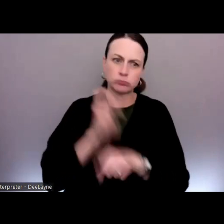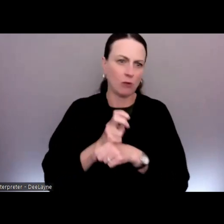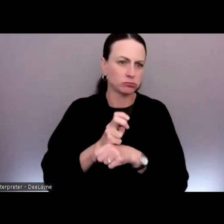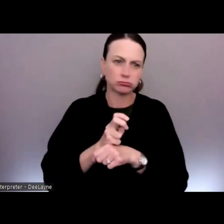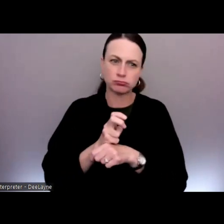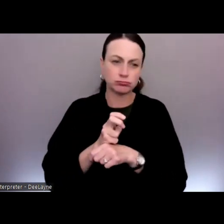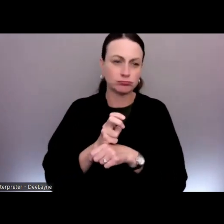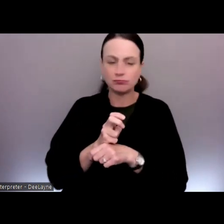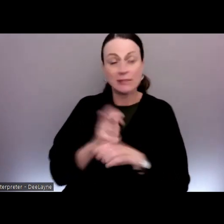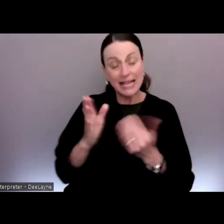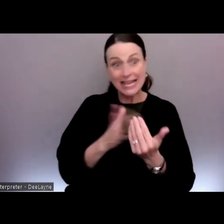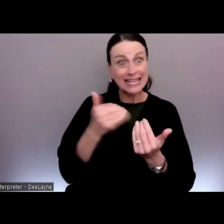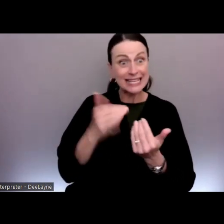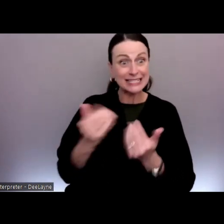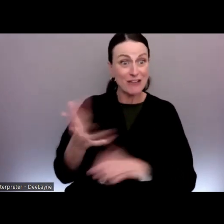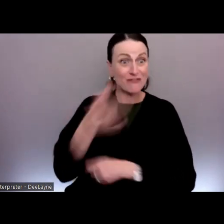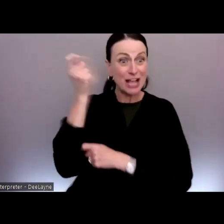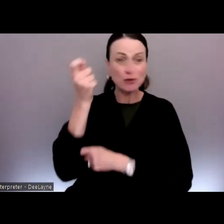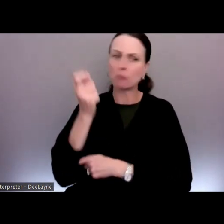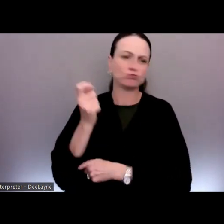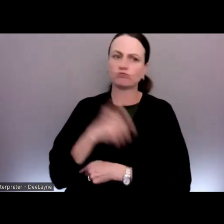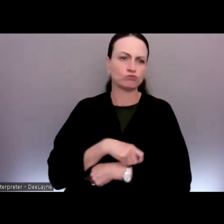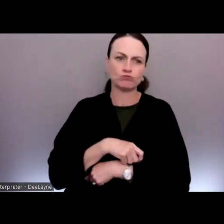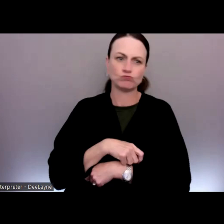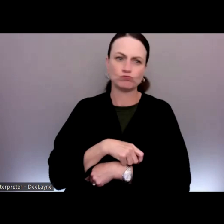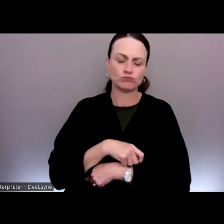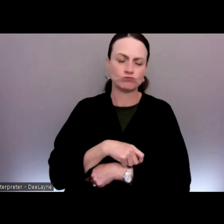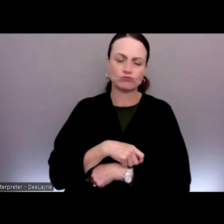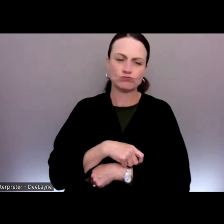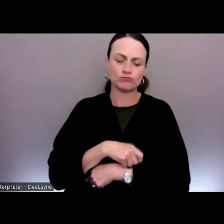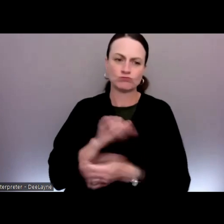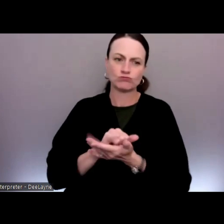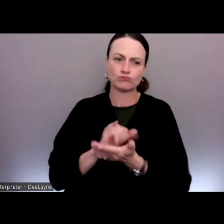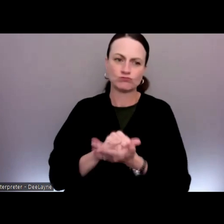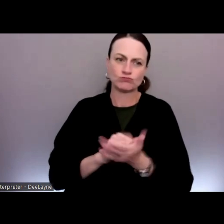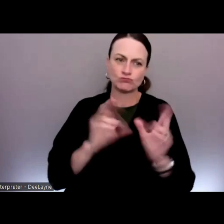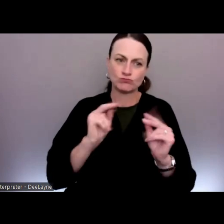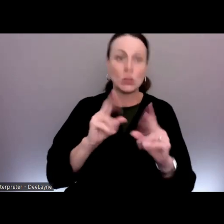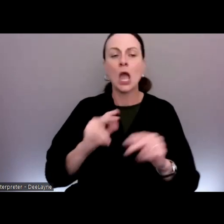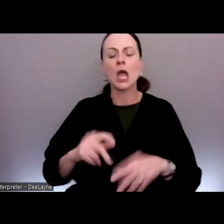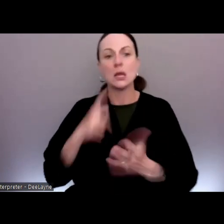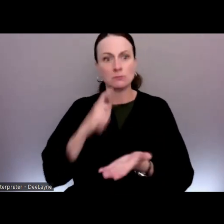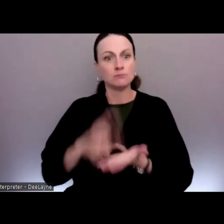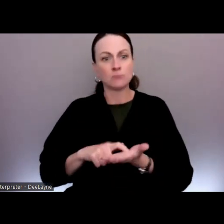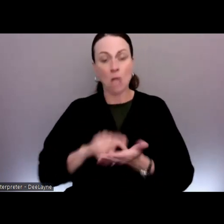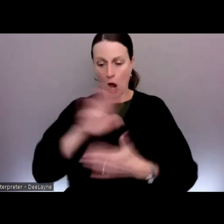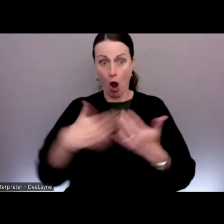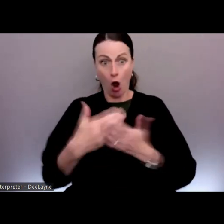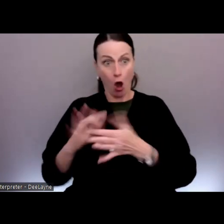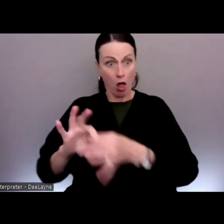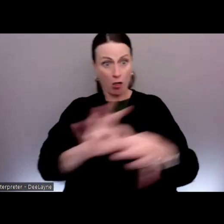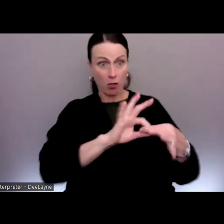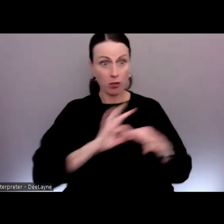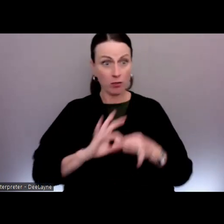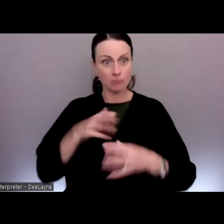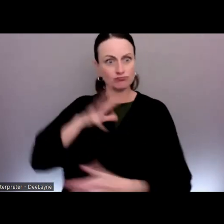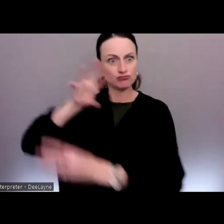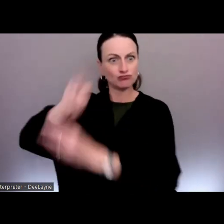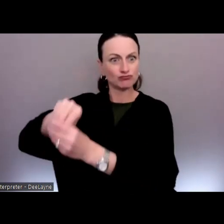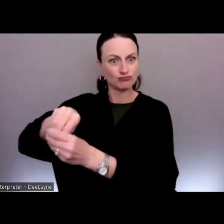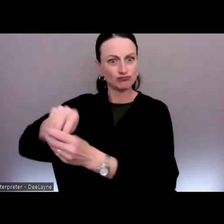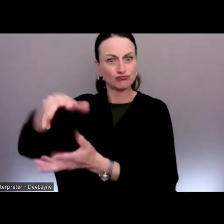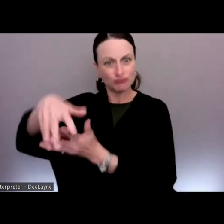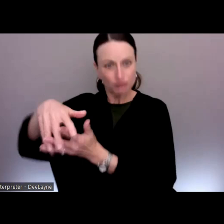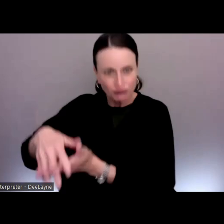claim no easy victories, no purity. We must acknowledge that we are all complicit and implicated in that which we